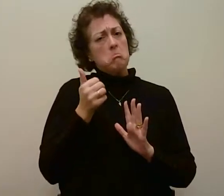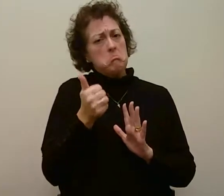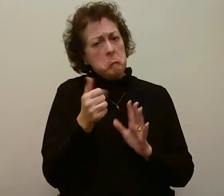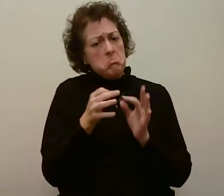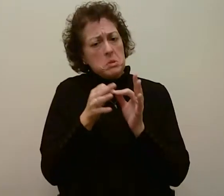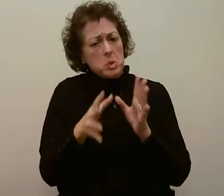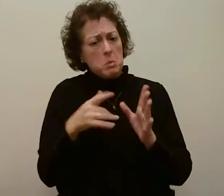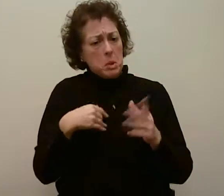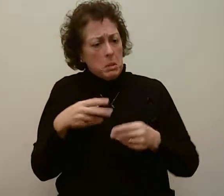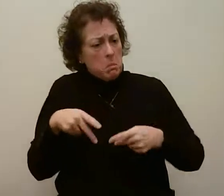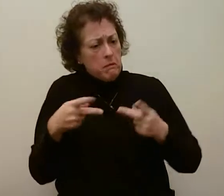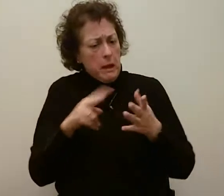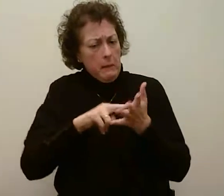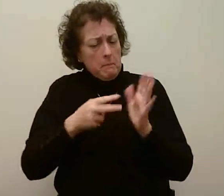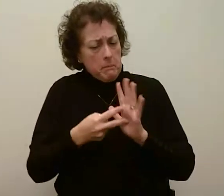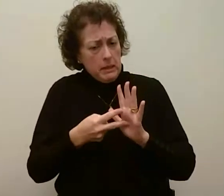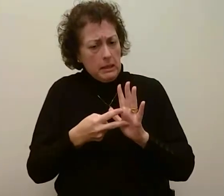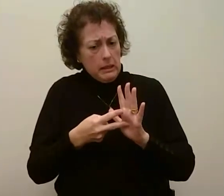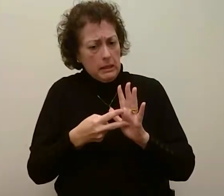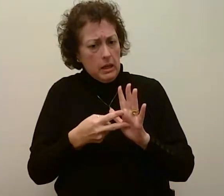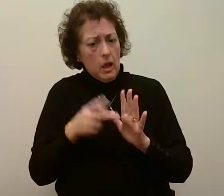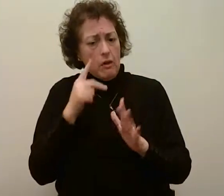meaning necessary for both languages